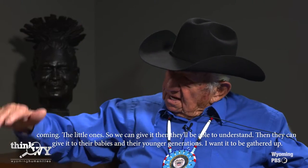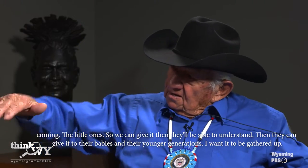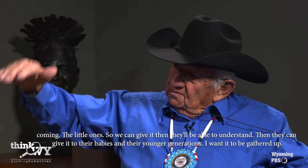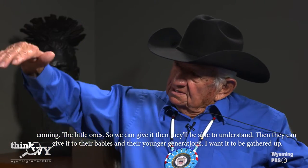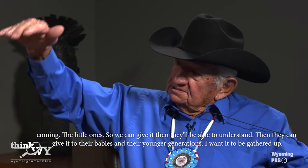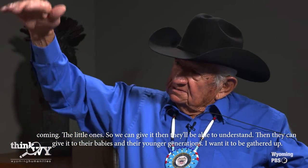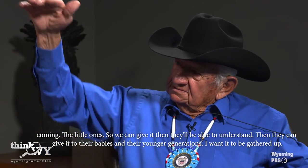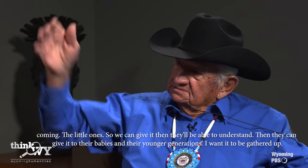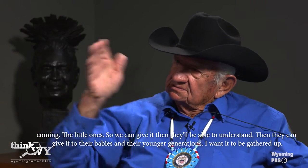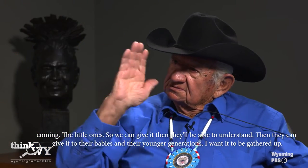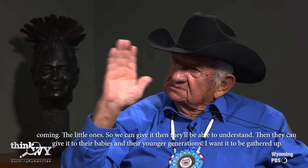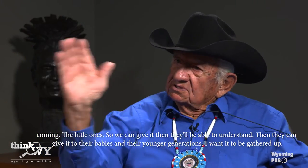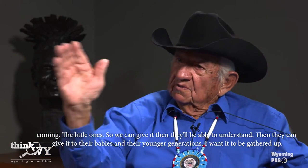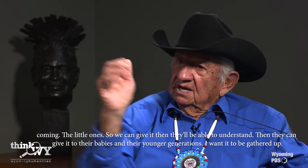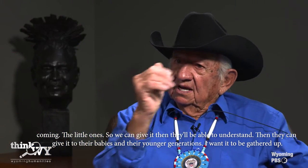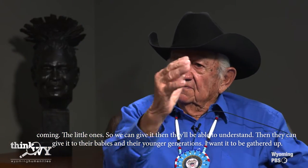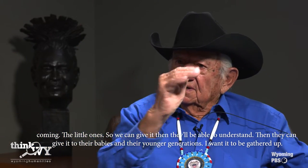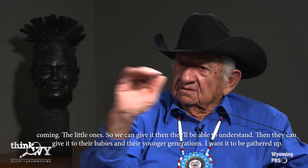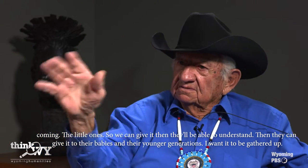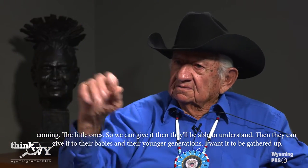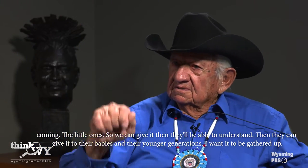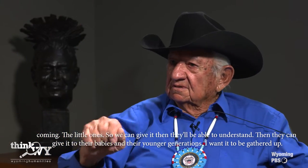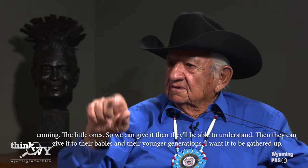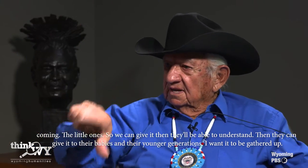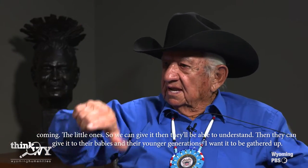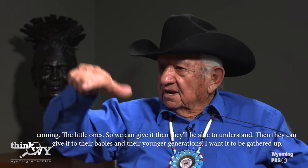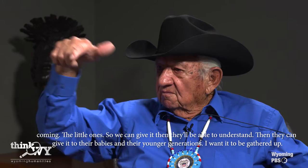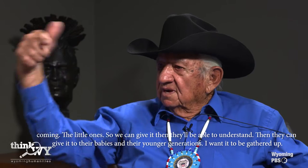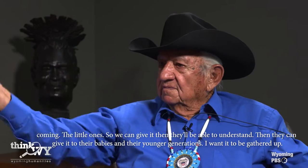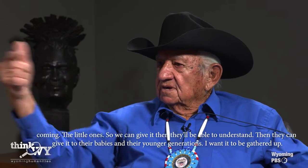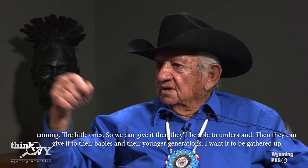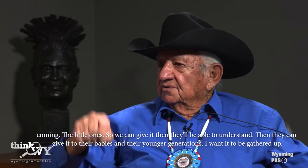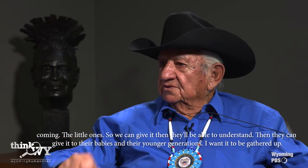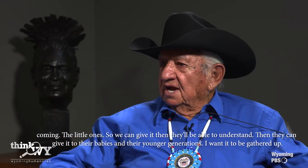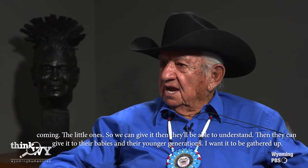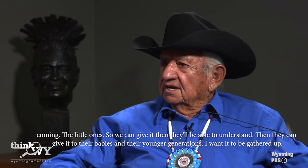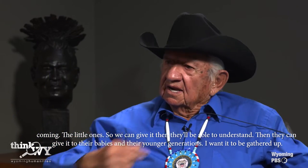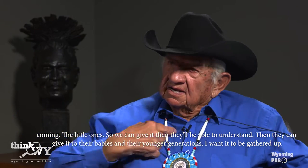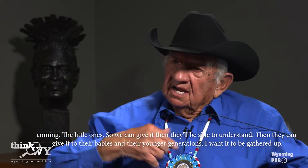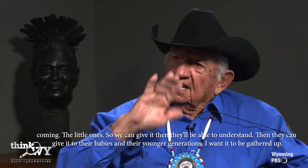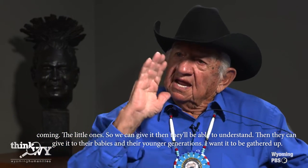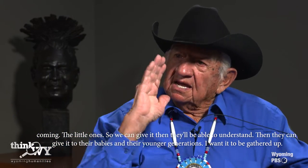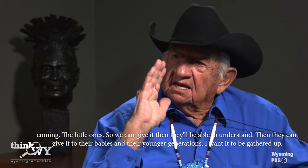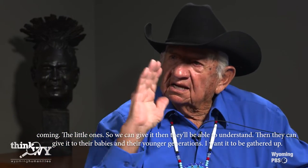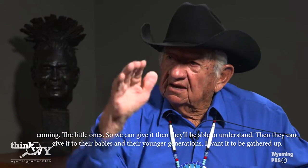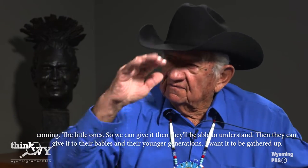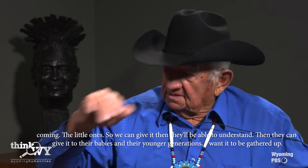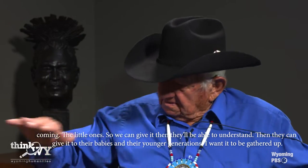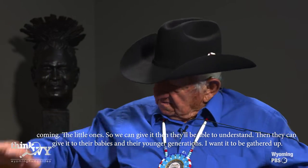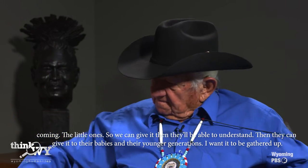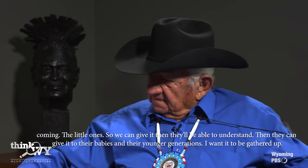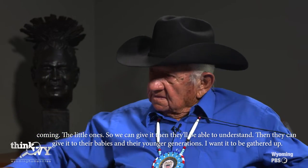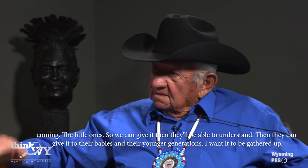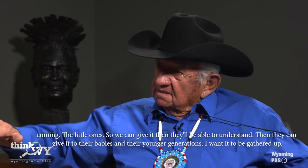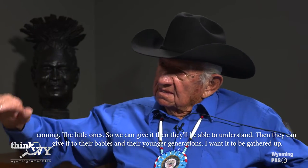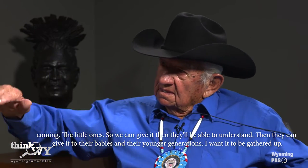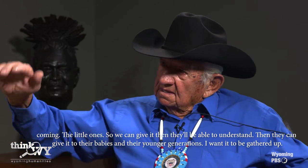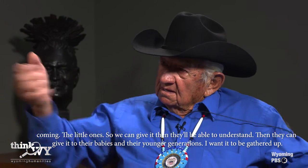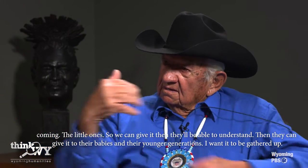little ones, so we can give it. Then they'll be able to understand. And then they can give it